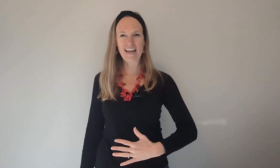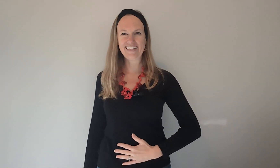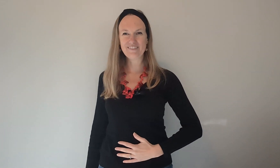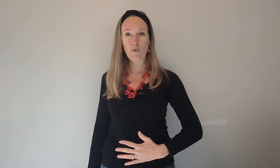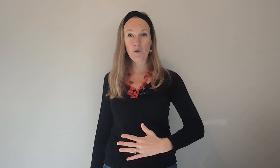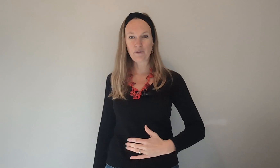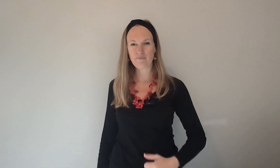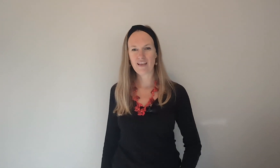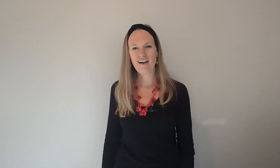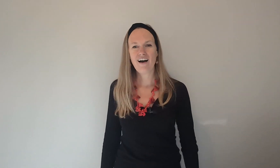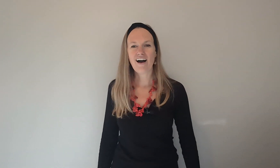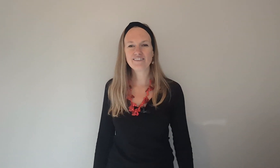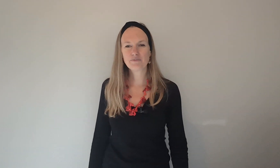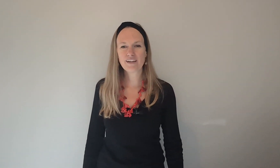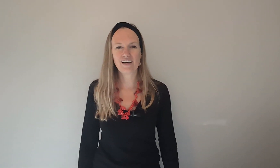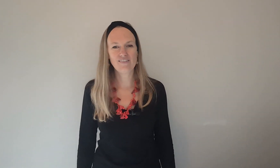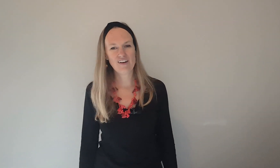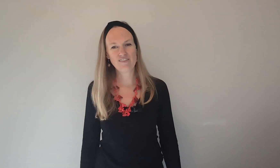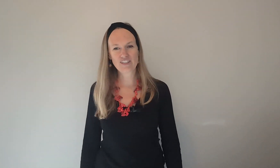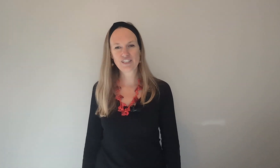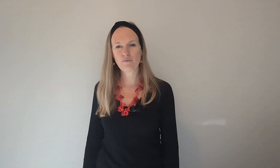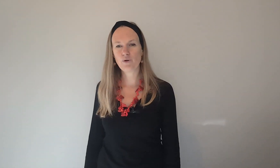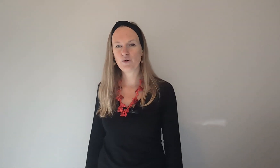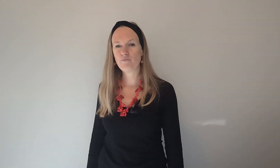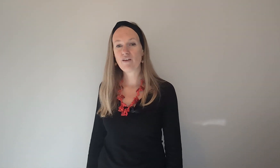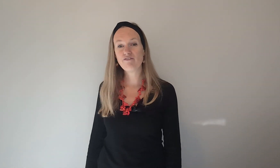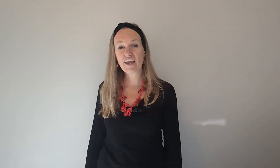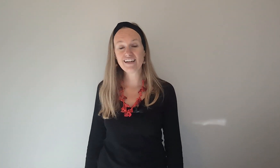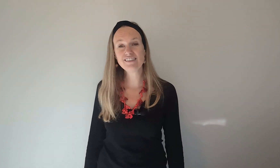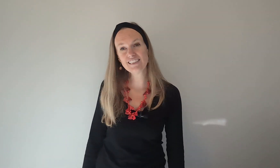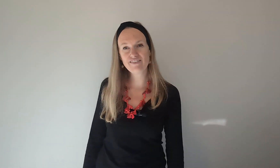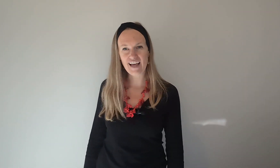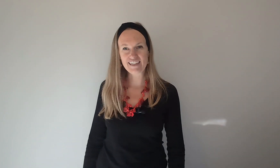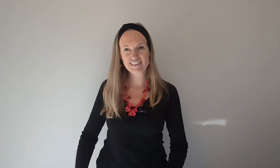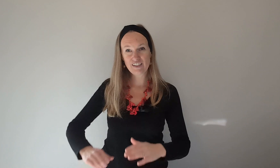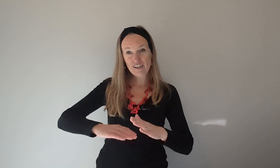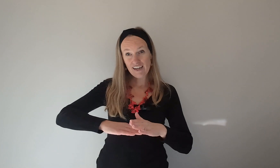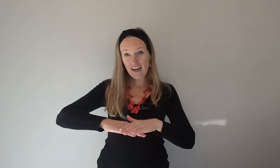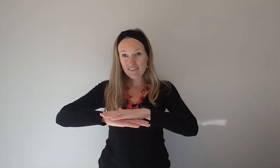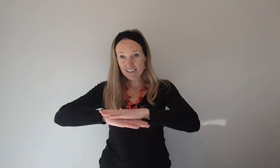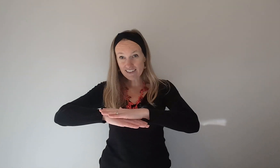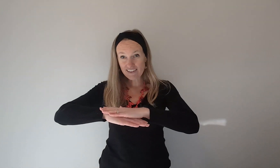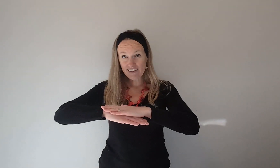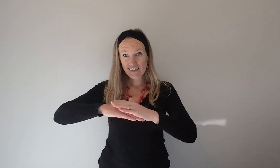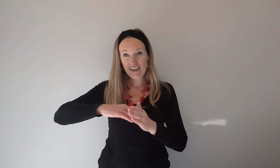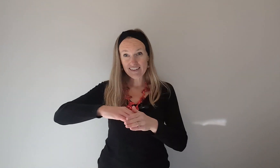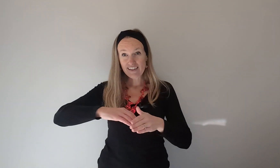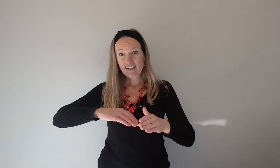belly, womb. Offspring of a virgin womb. Veiled in flesh, covered. Okay,